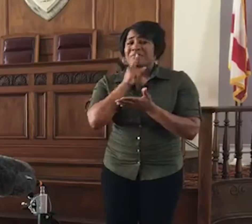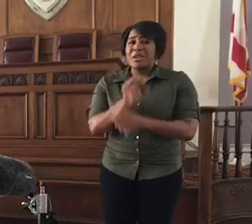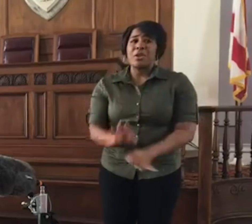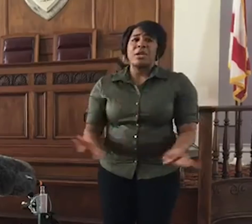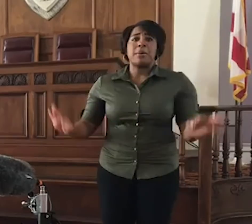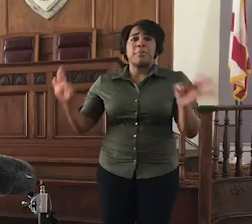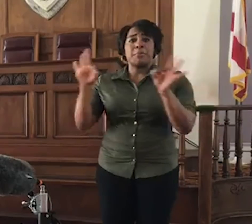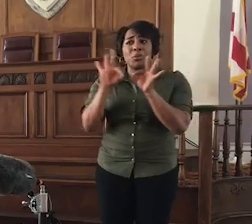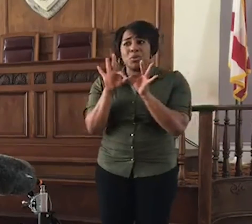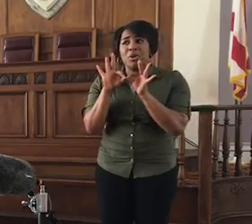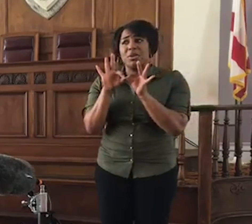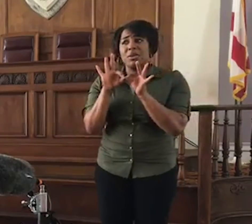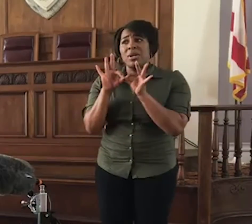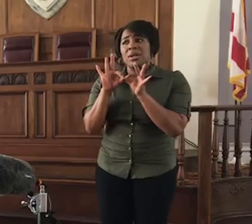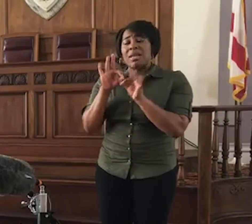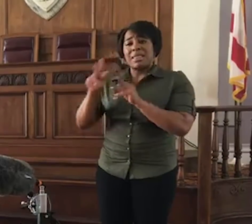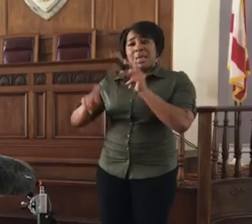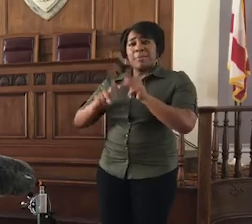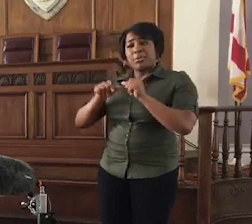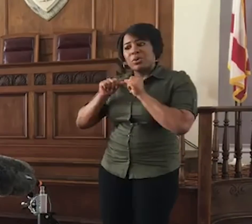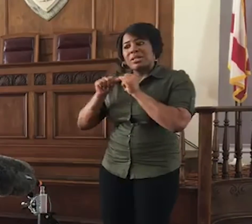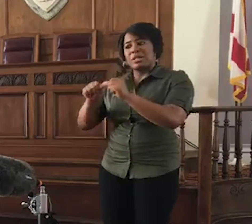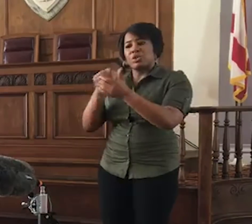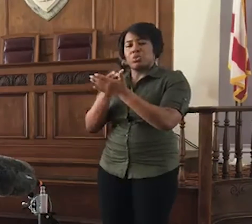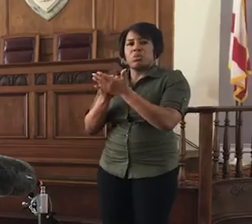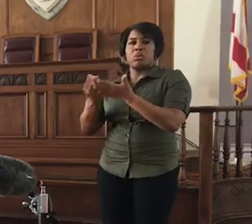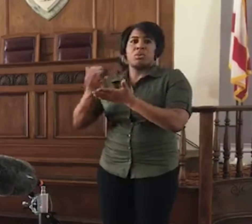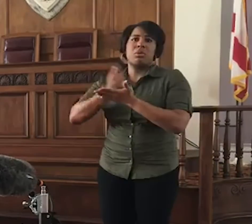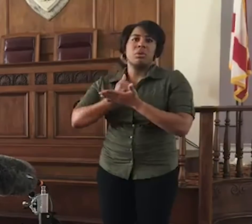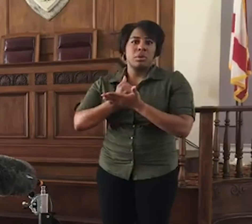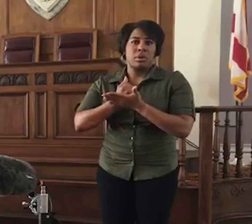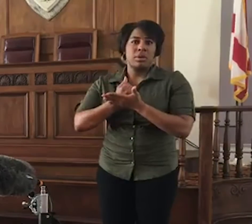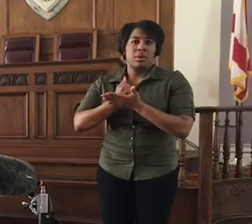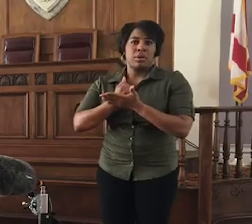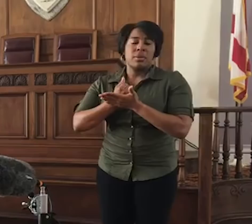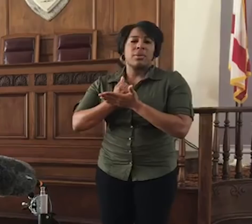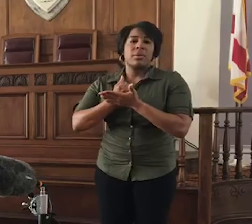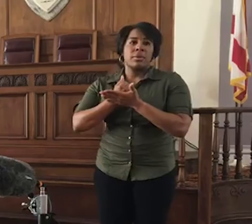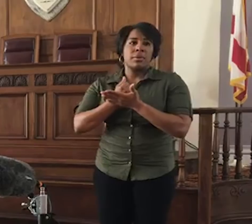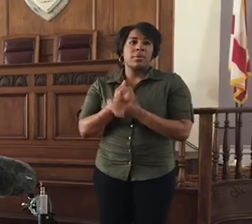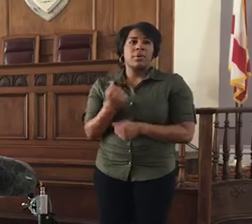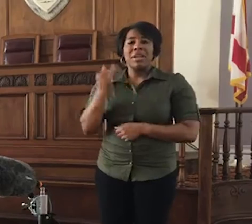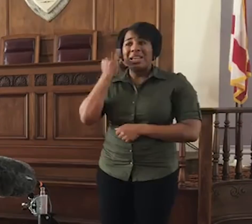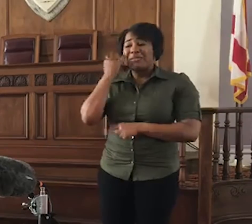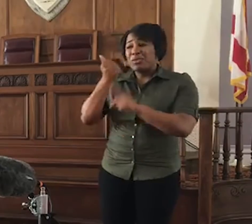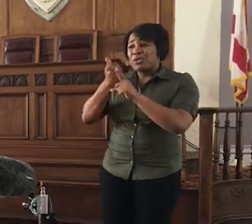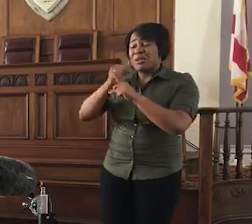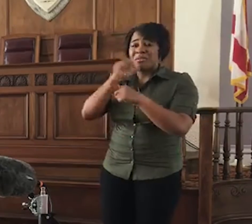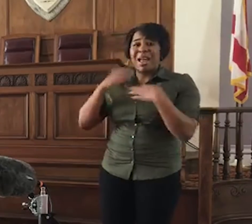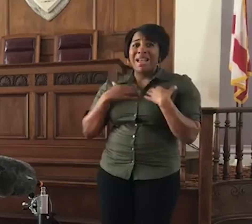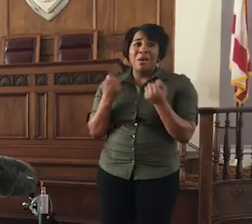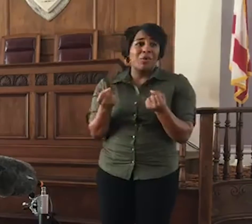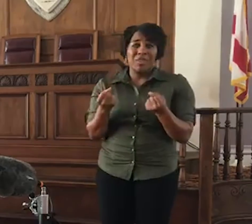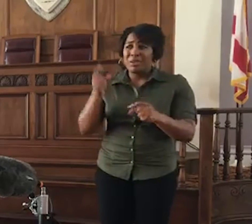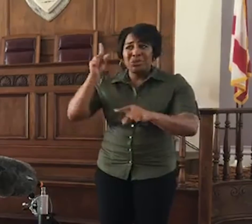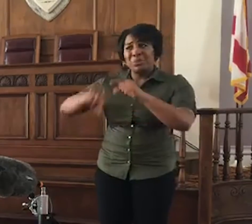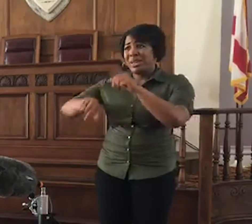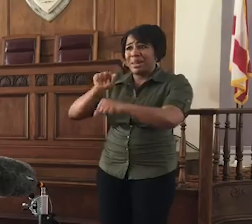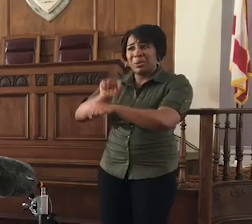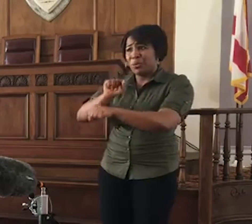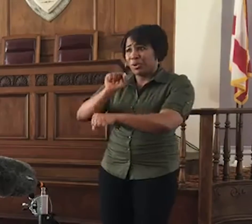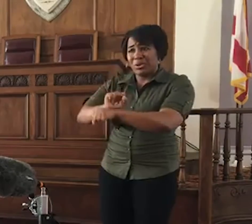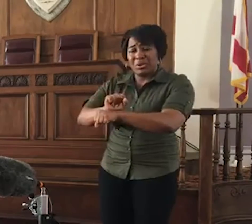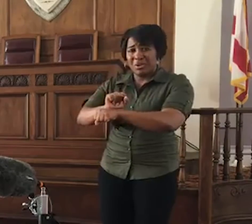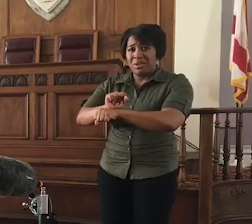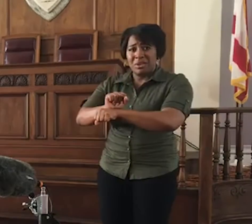people to continue to earn a paycheck. You cannot work if you are not healthy. So